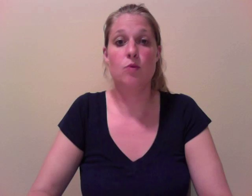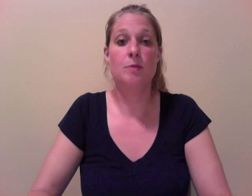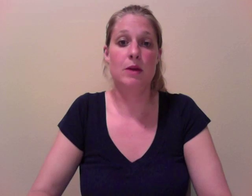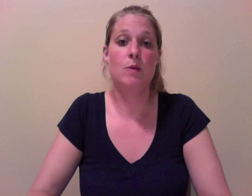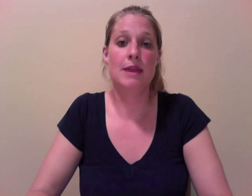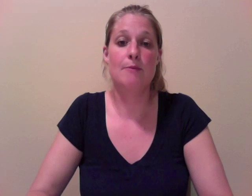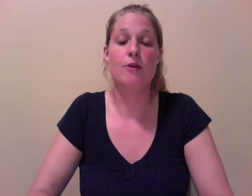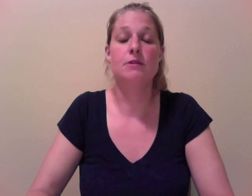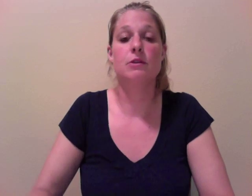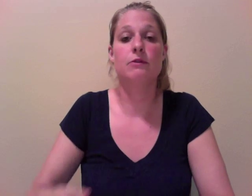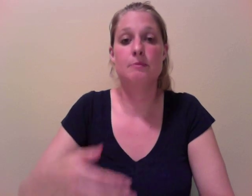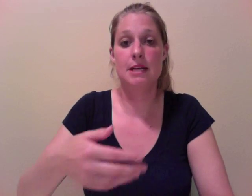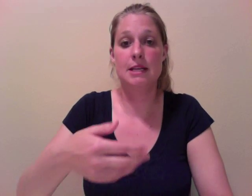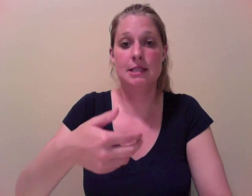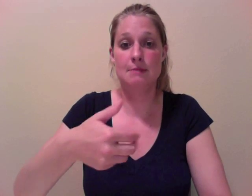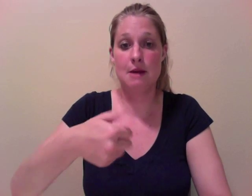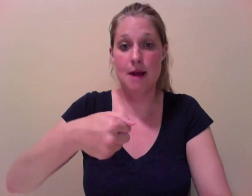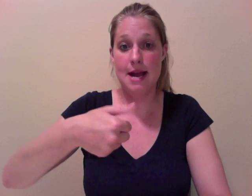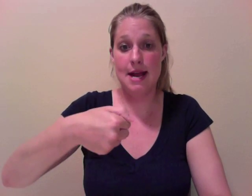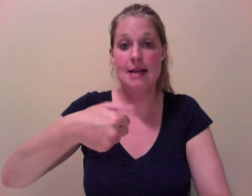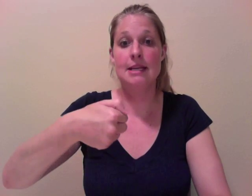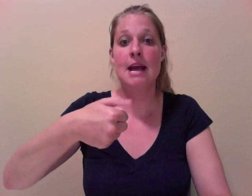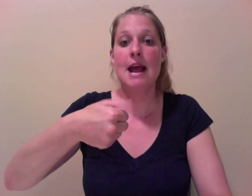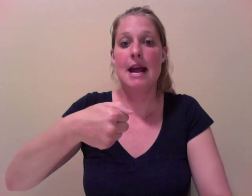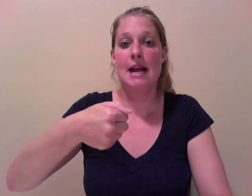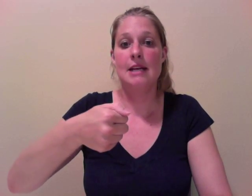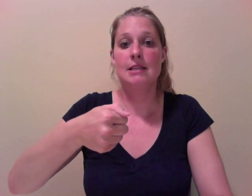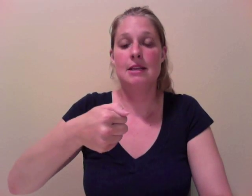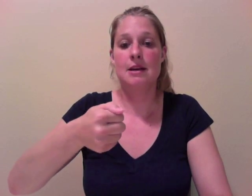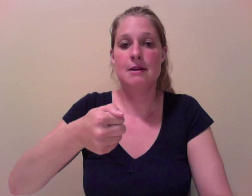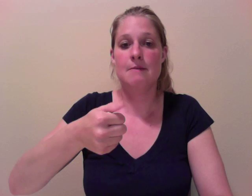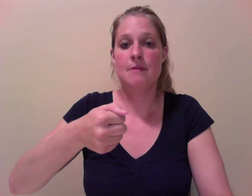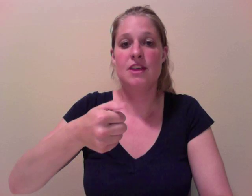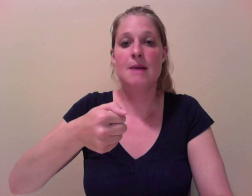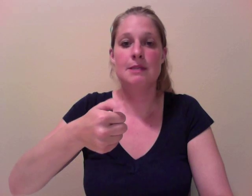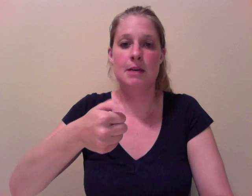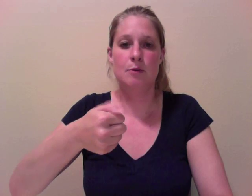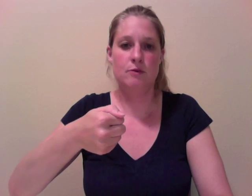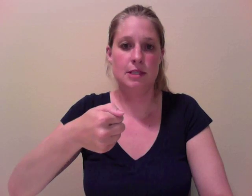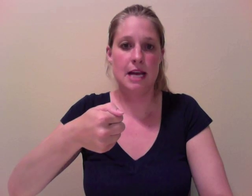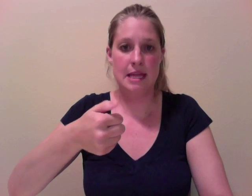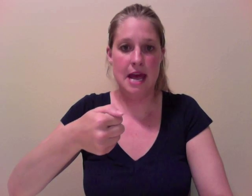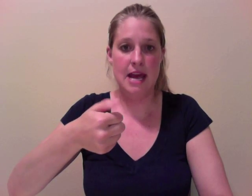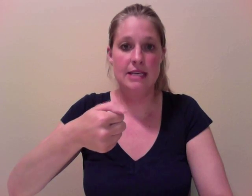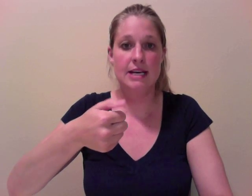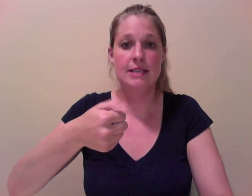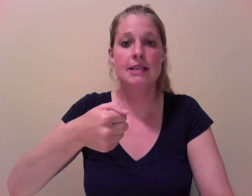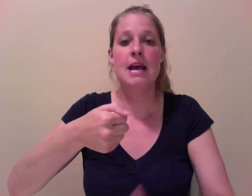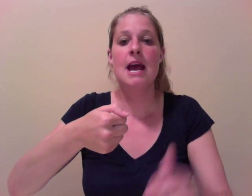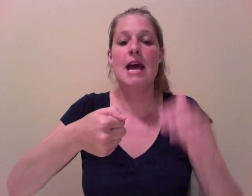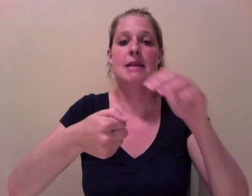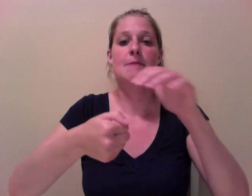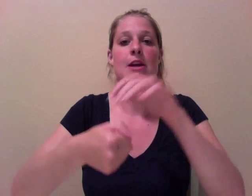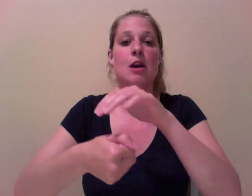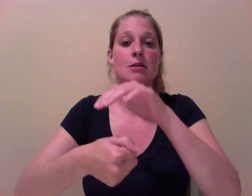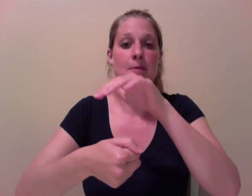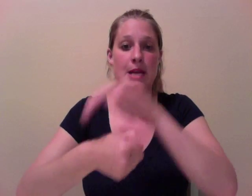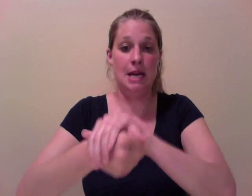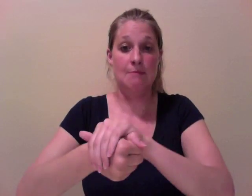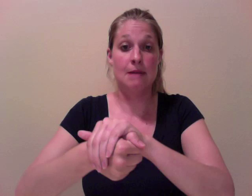the one that moves. So for me, this is my right hand, and the thumb is going to move just like the head does, and then my non-dominant hand, my left